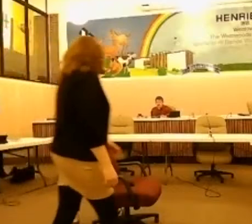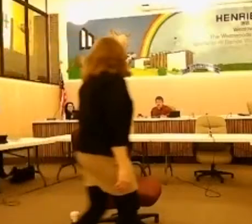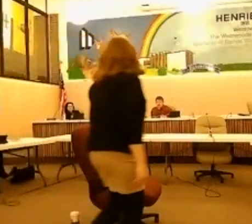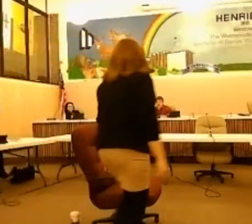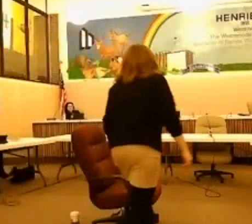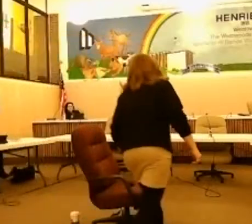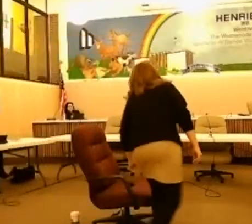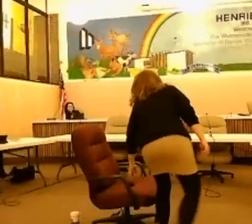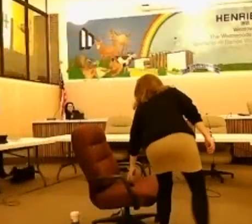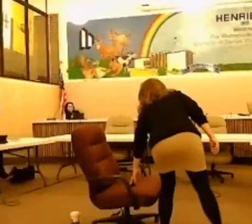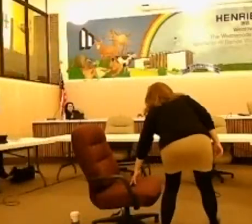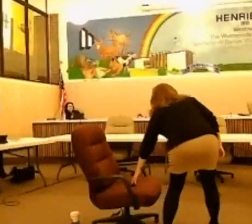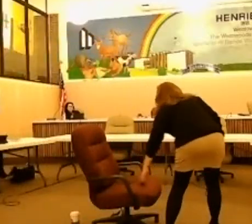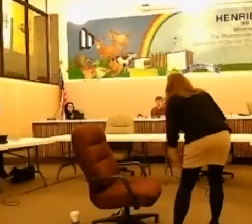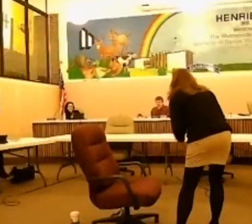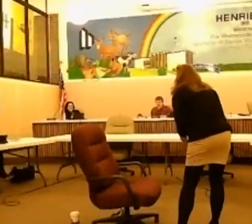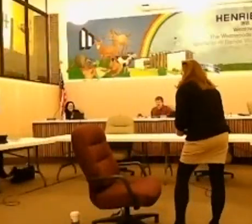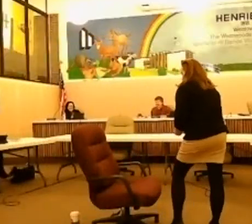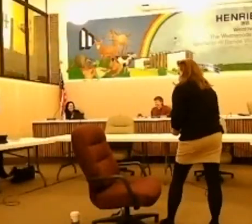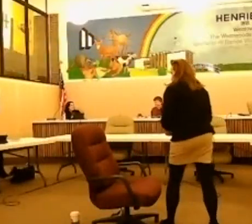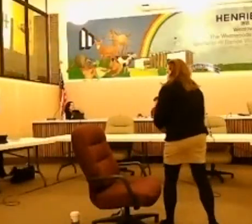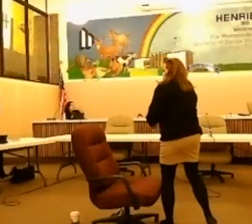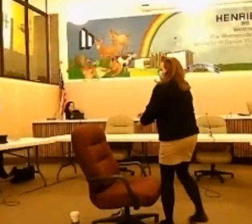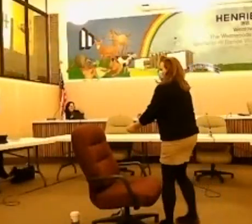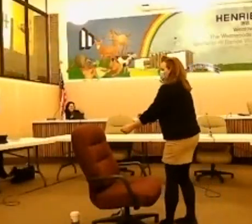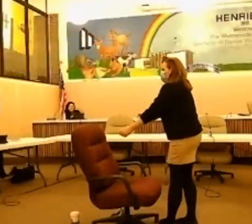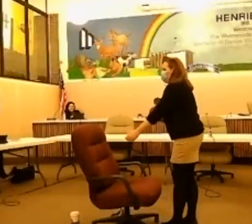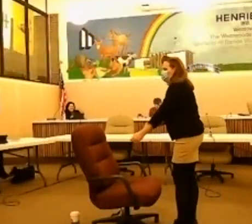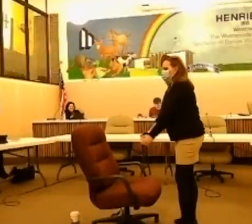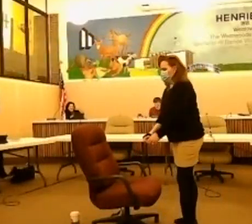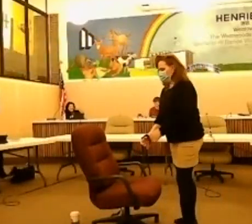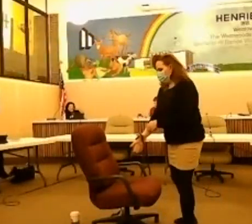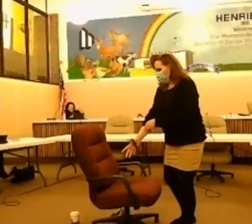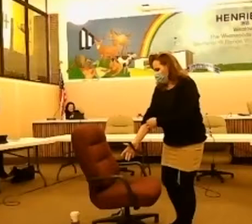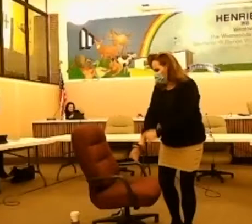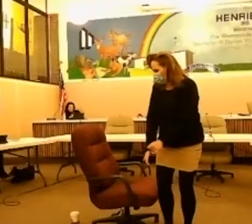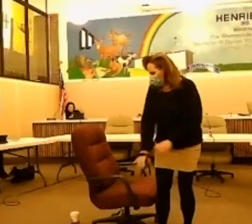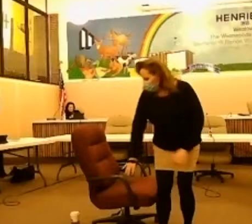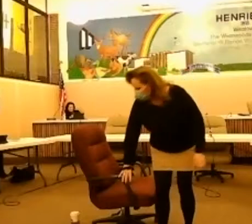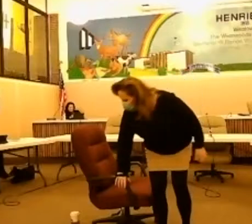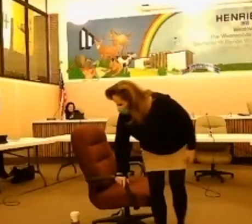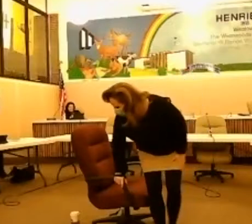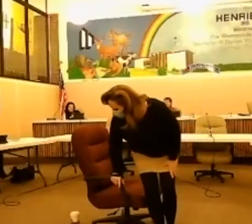more go support? right from the fire hall? Yeah, I was thinking that. Well,